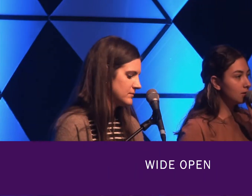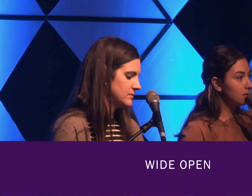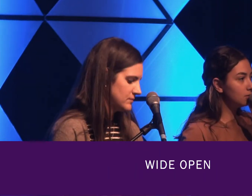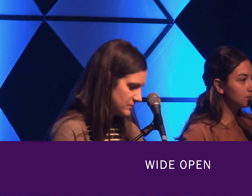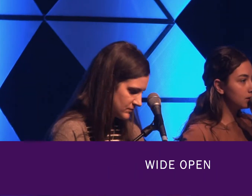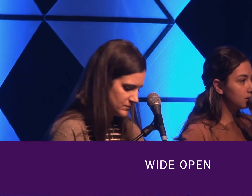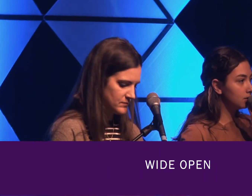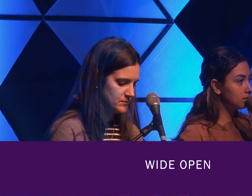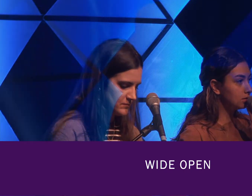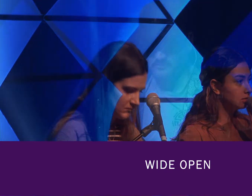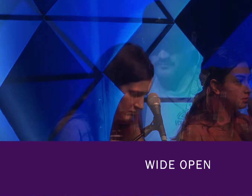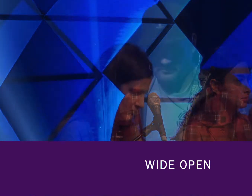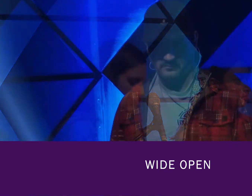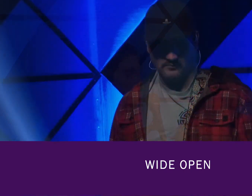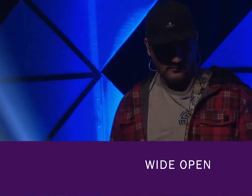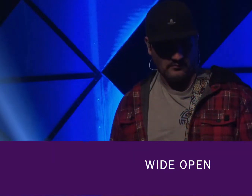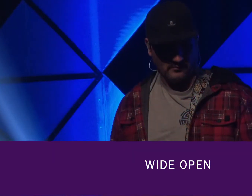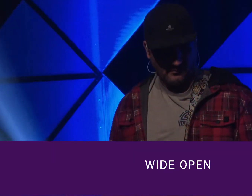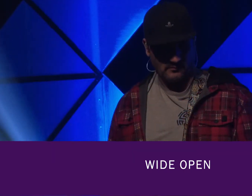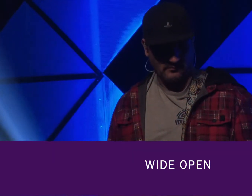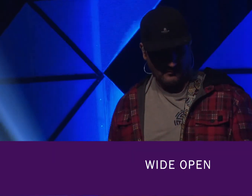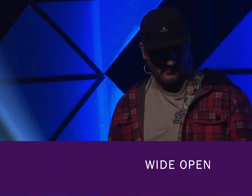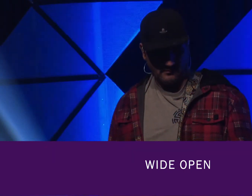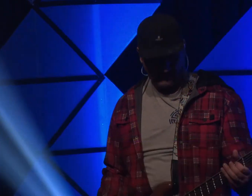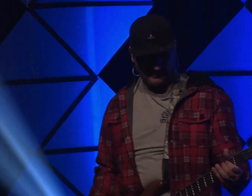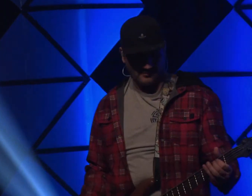wide open.